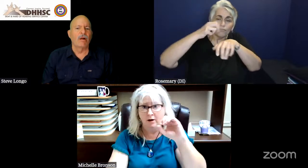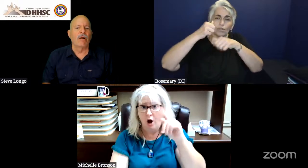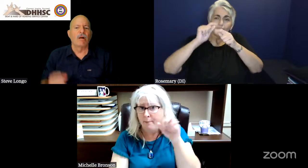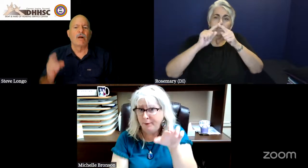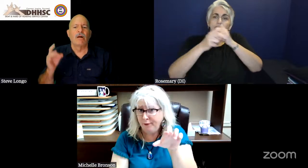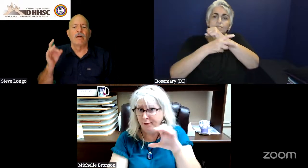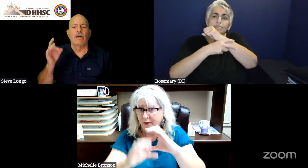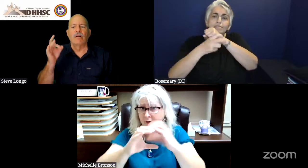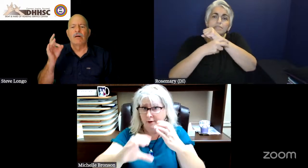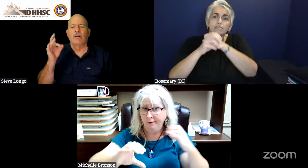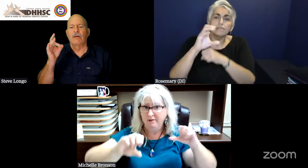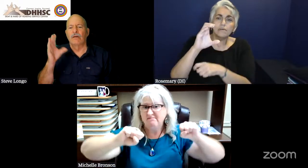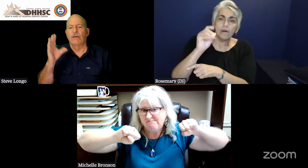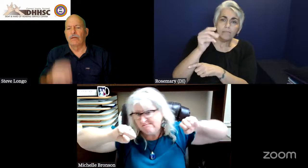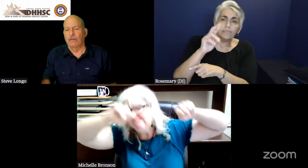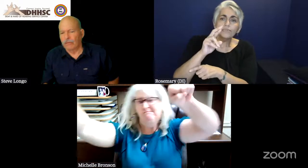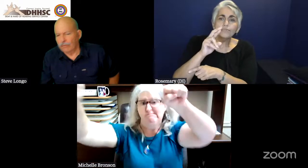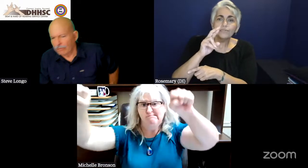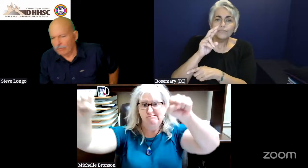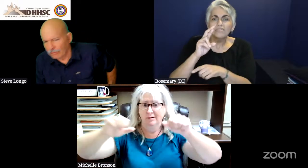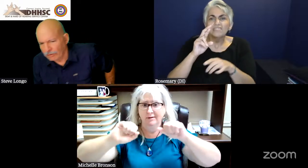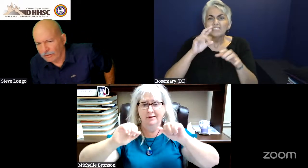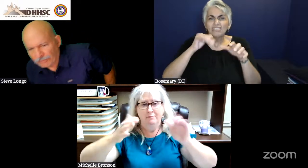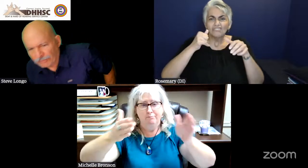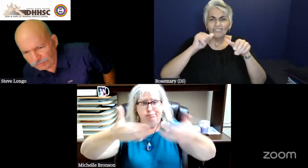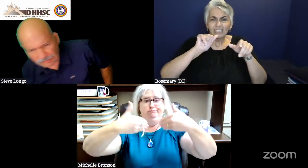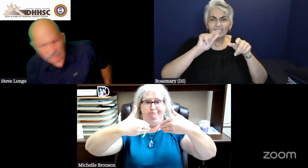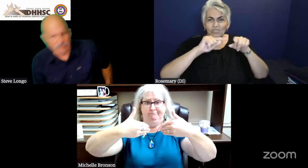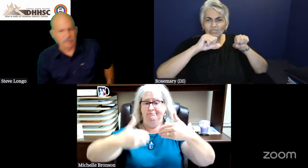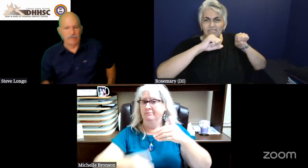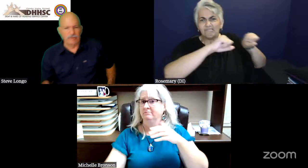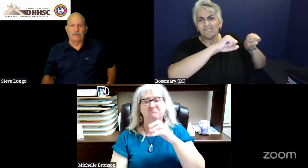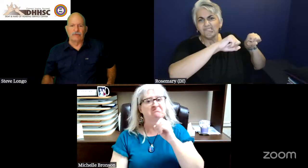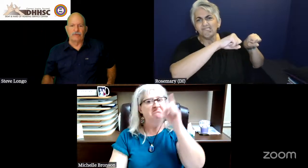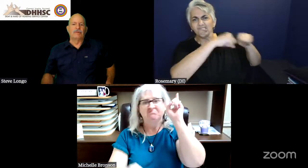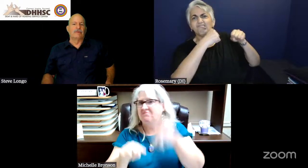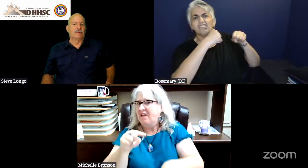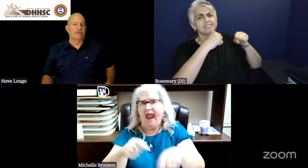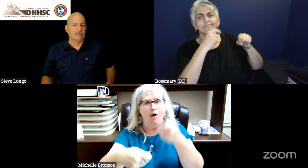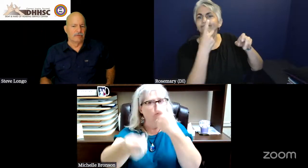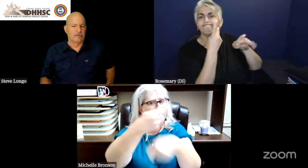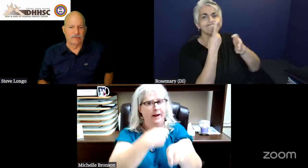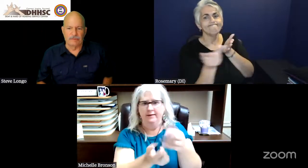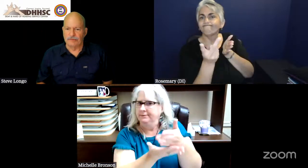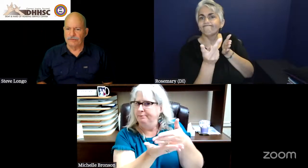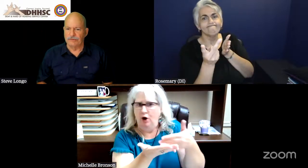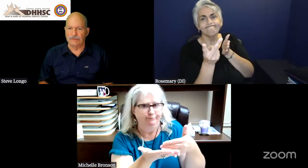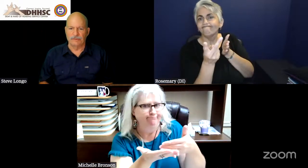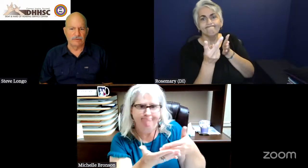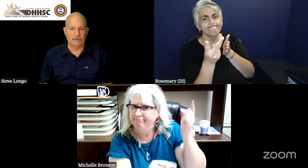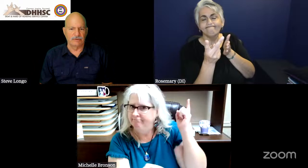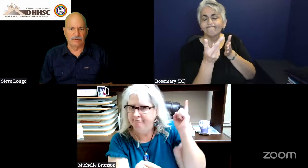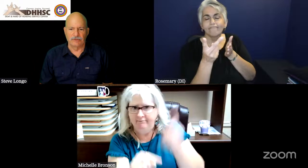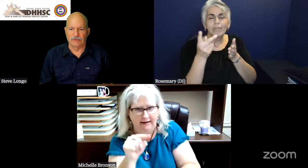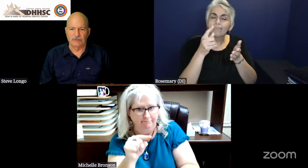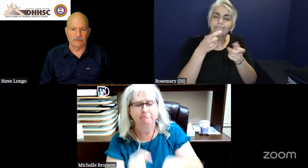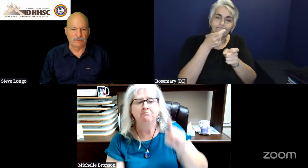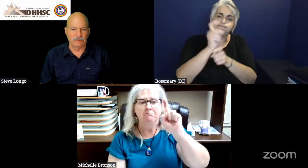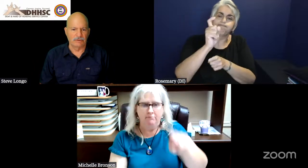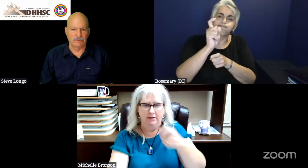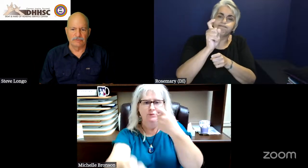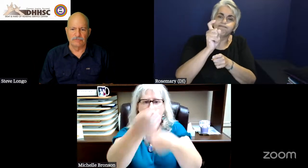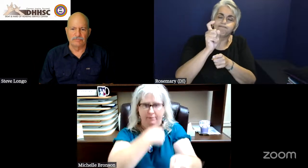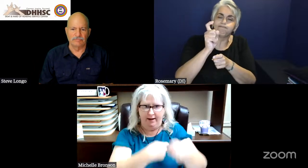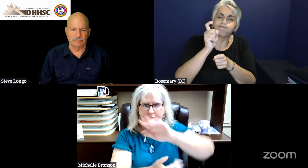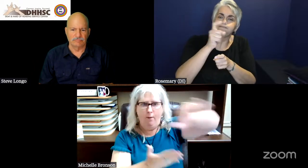up and did some damage. They were trying to get the copper off and broke it in. They broke it. So